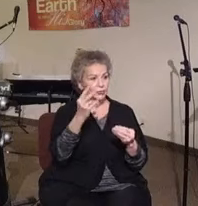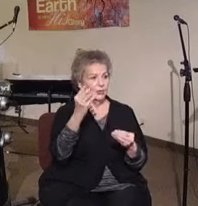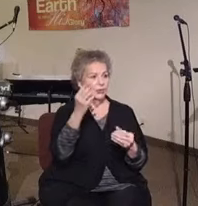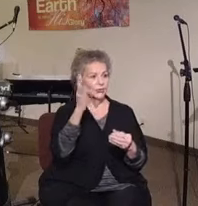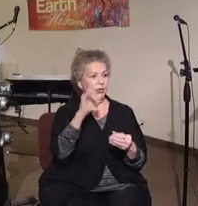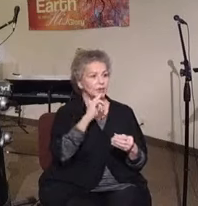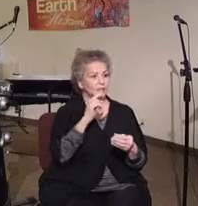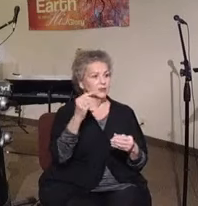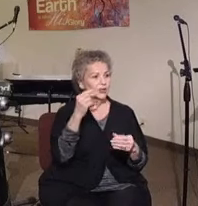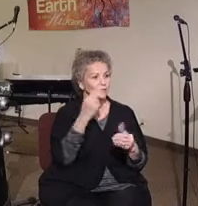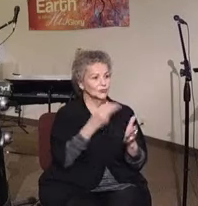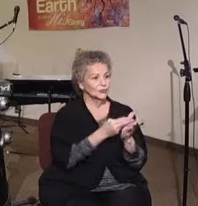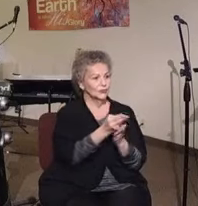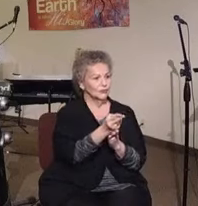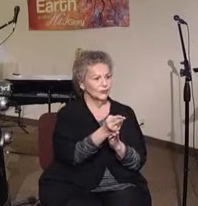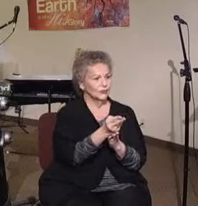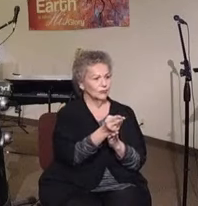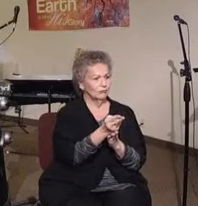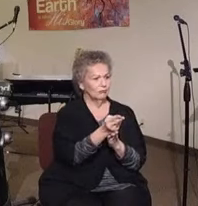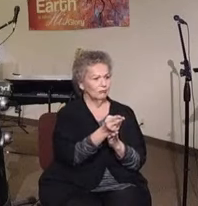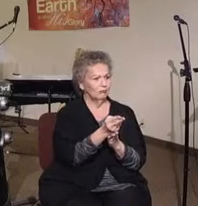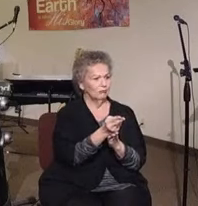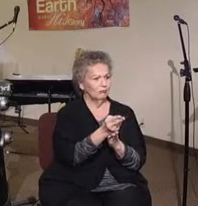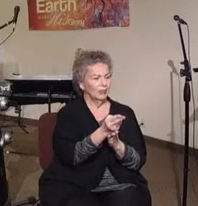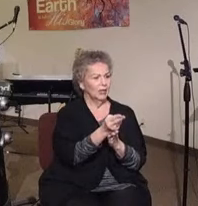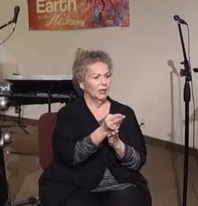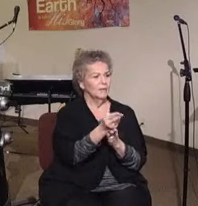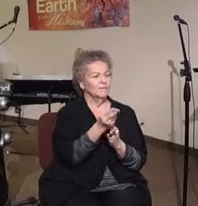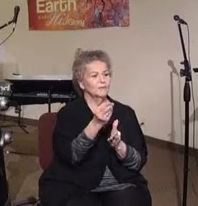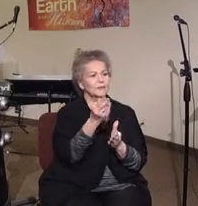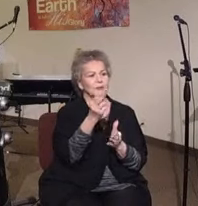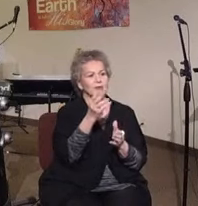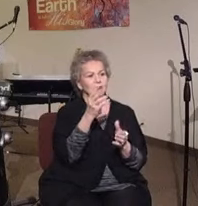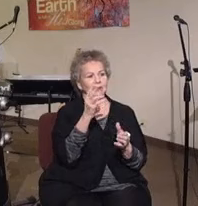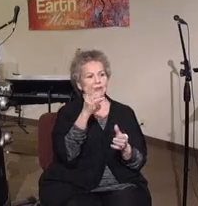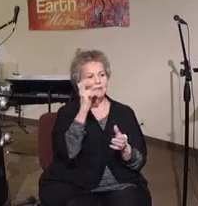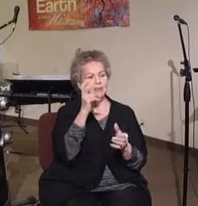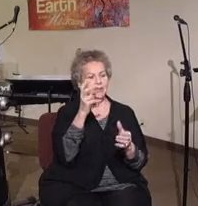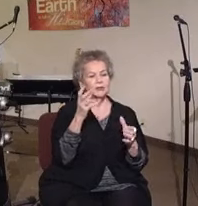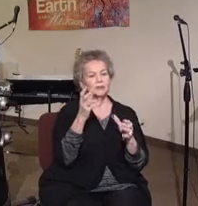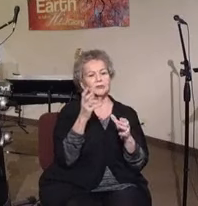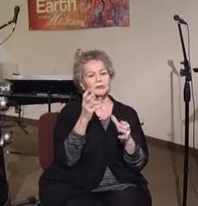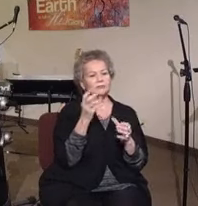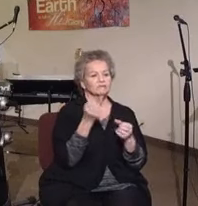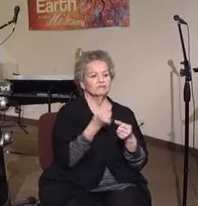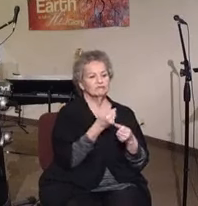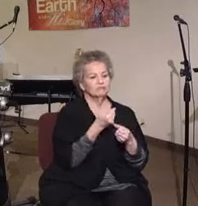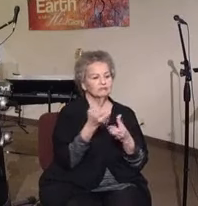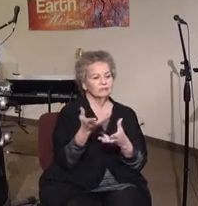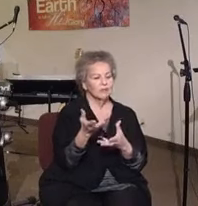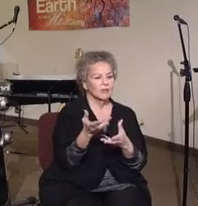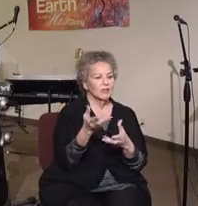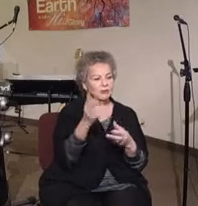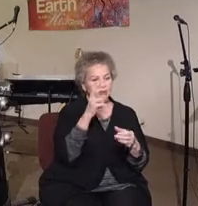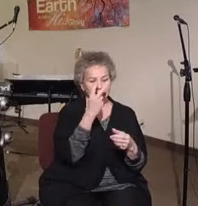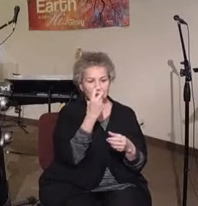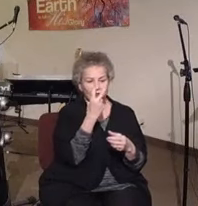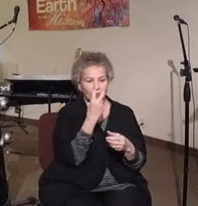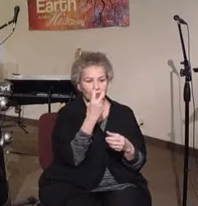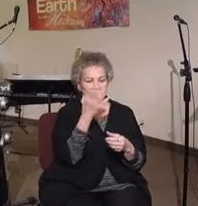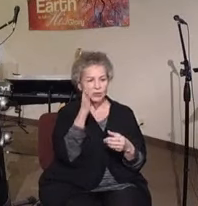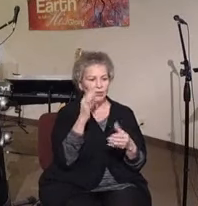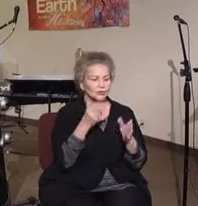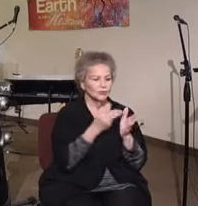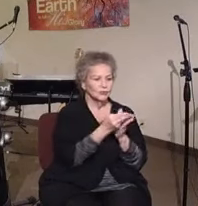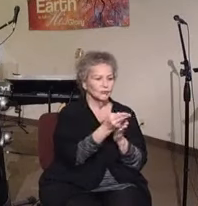devil throws doubt in your mind and starts casting doubt about God's truthfulness and faithfulness to you. You